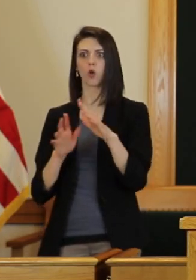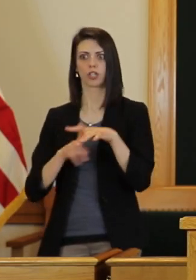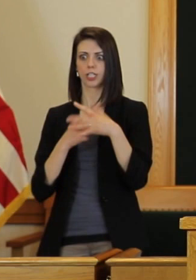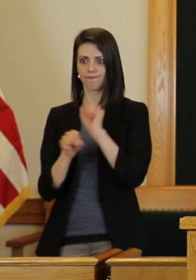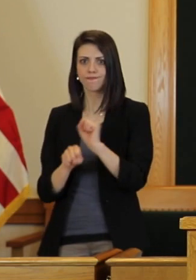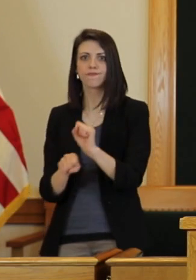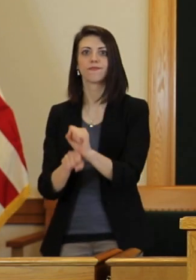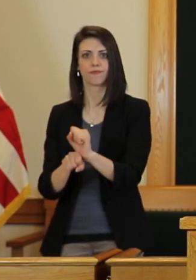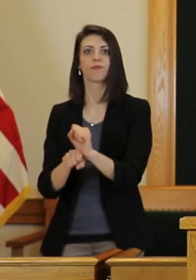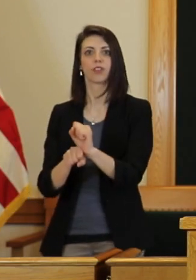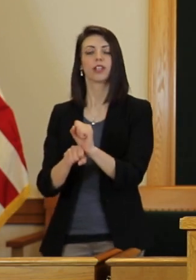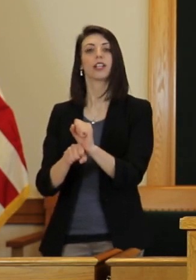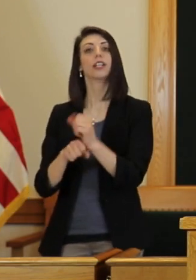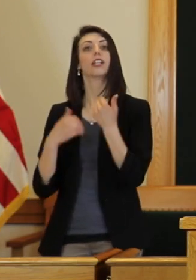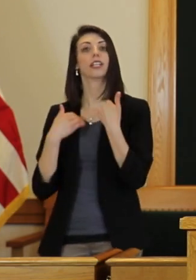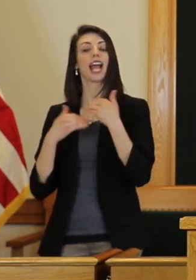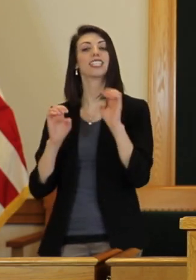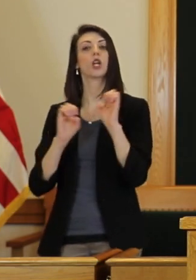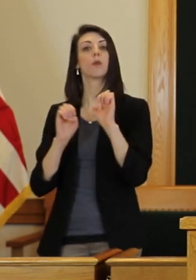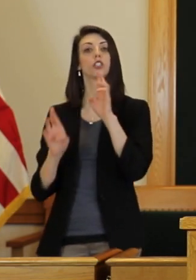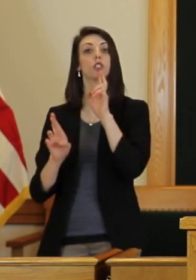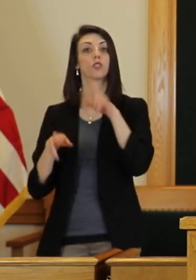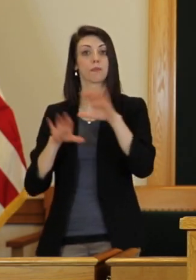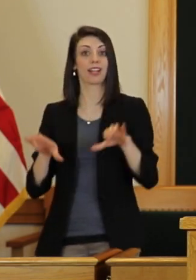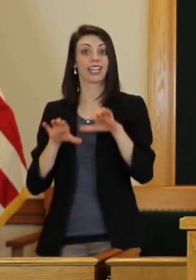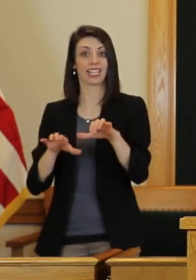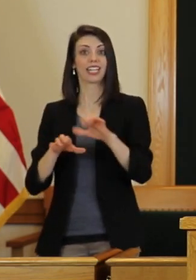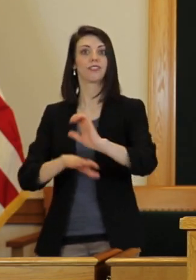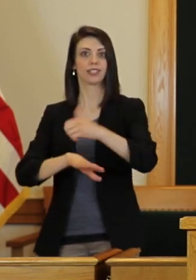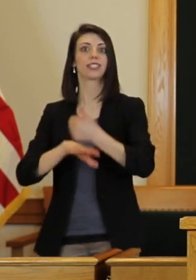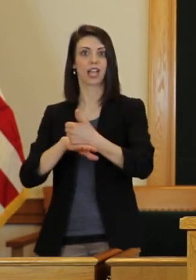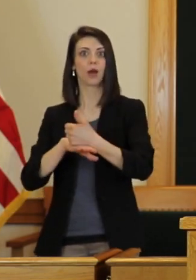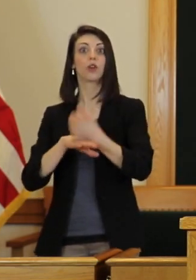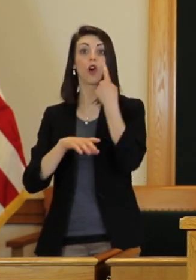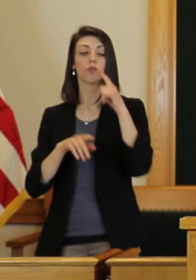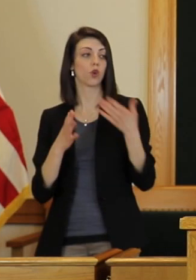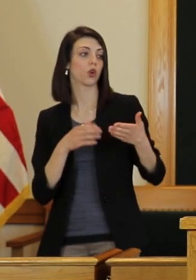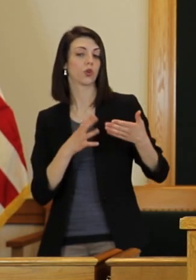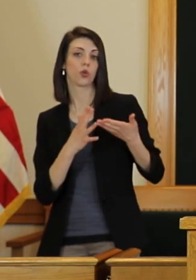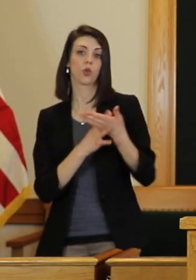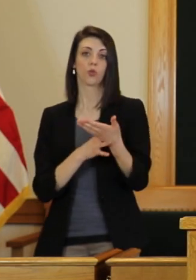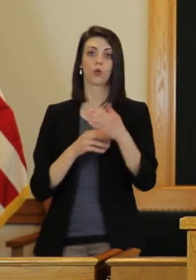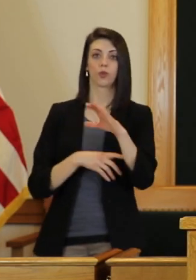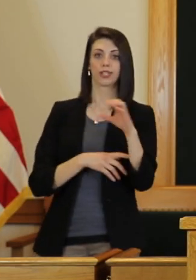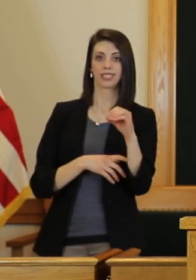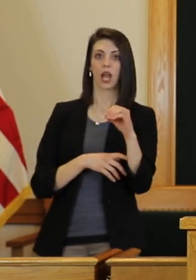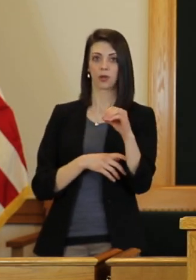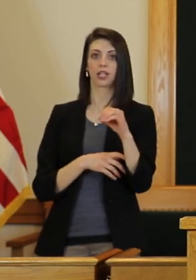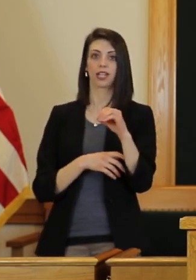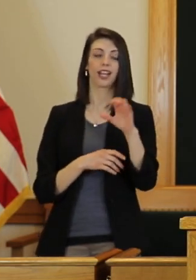lead the county's COVID-19 emergency response activities among local agencies through the County Emergency Operations Center in